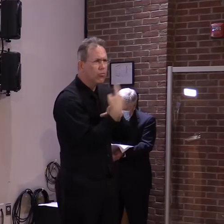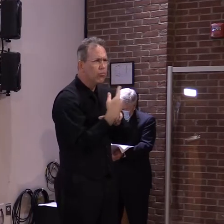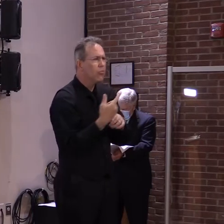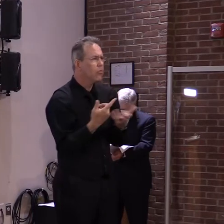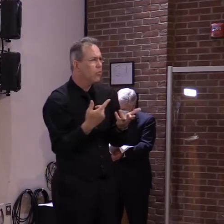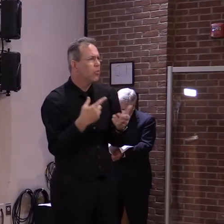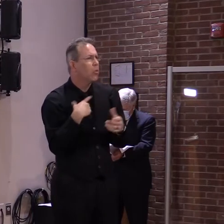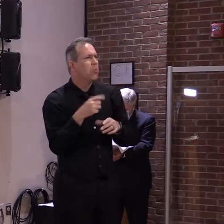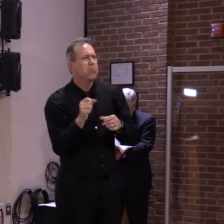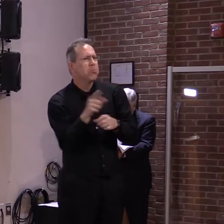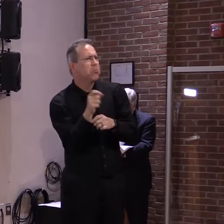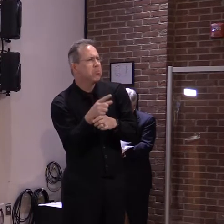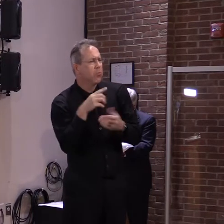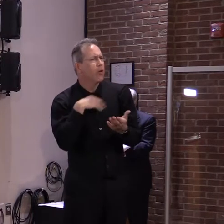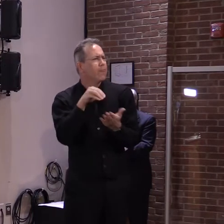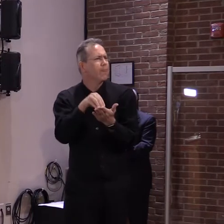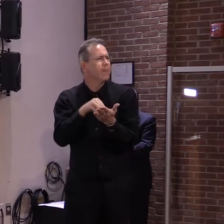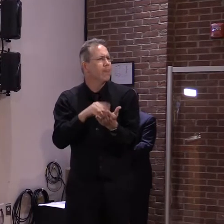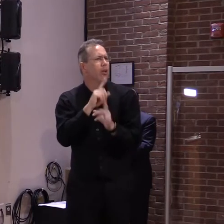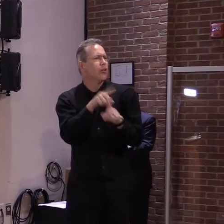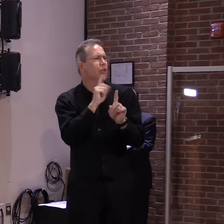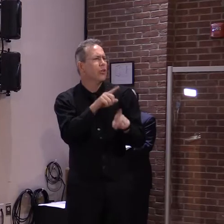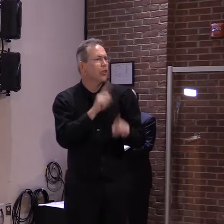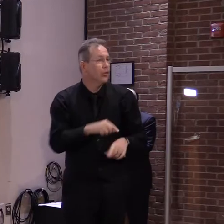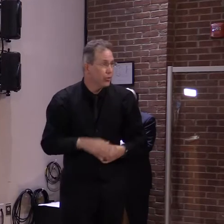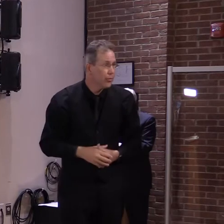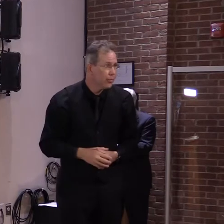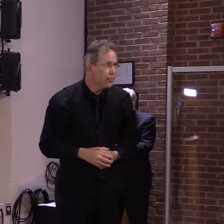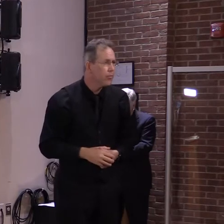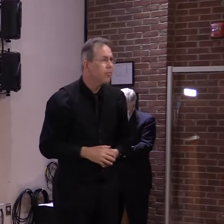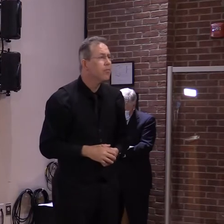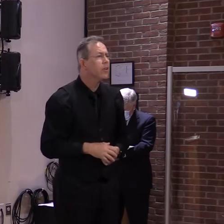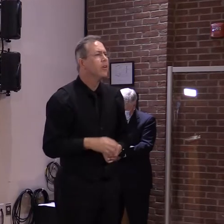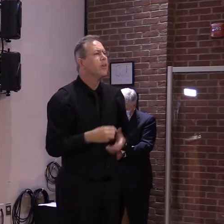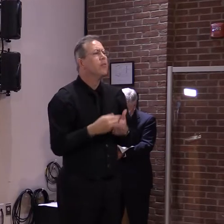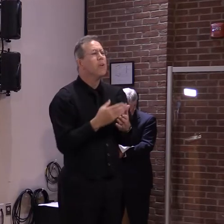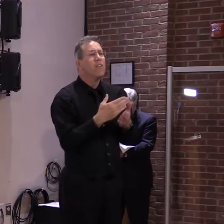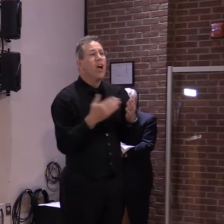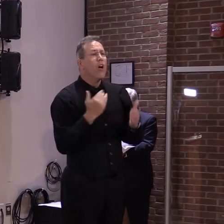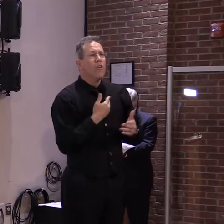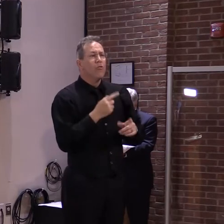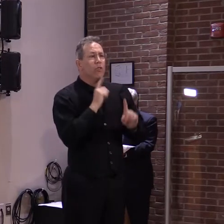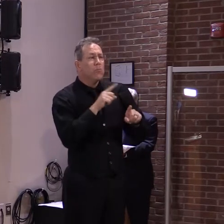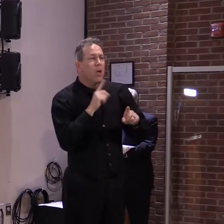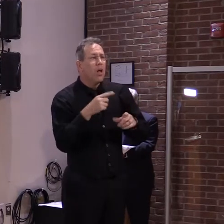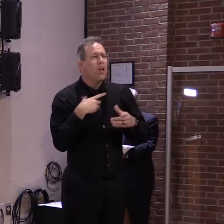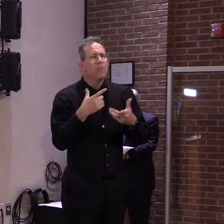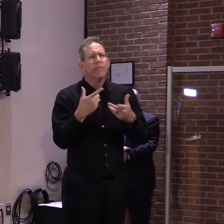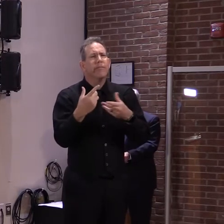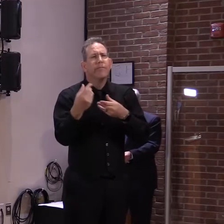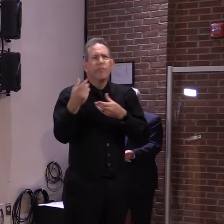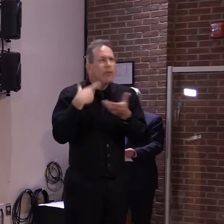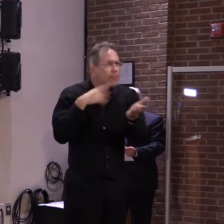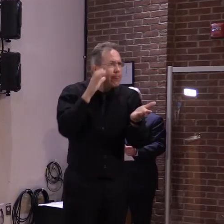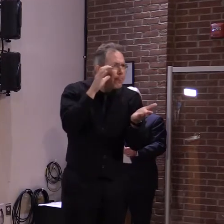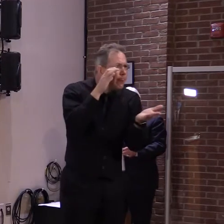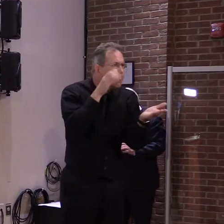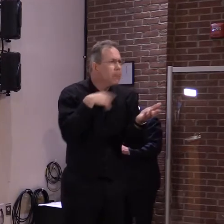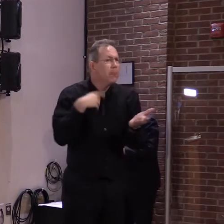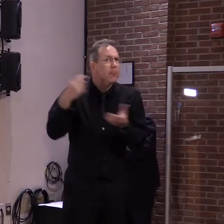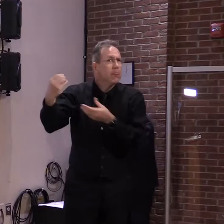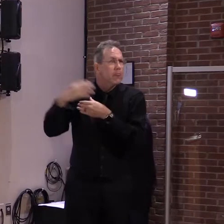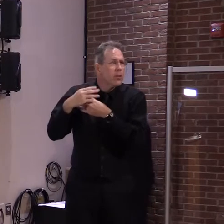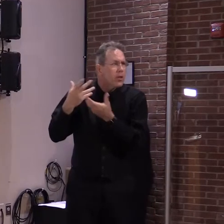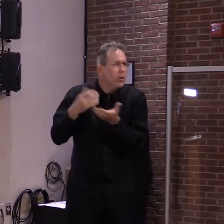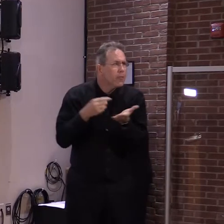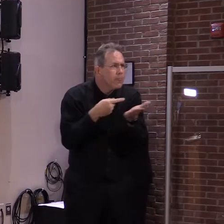FAQs. Many of our responses are advisory in nature since they get to gray areas that often need further state guidance and can be helpful